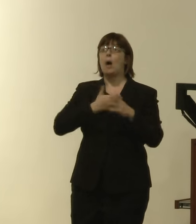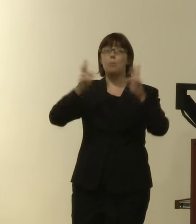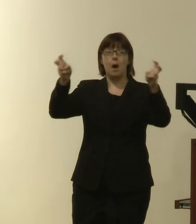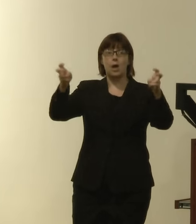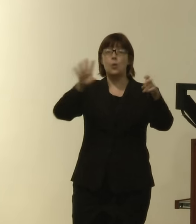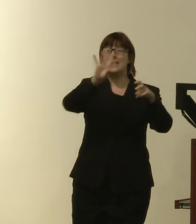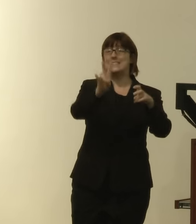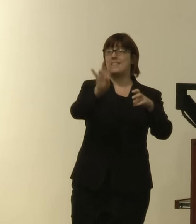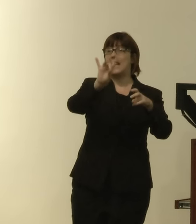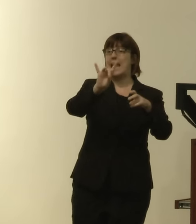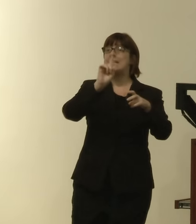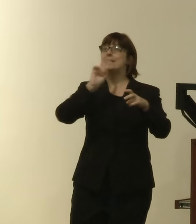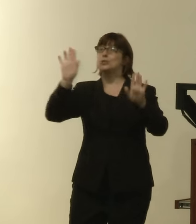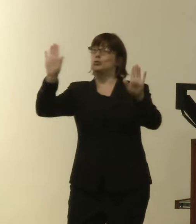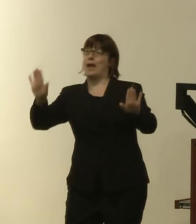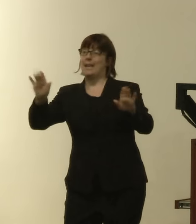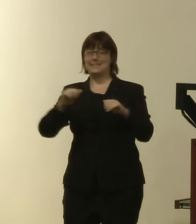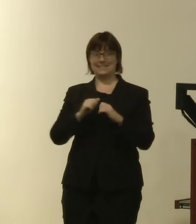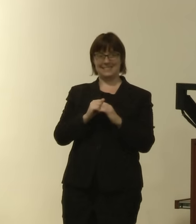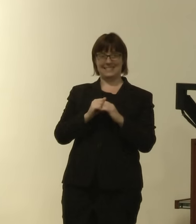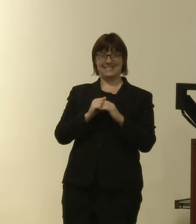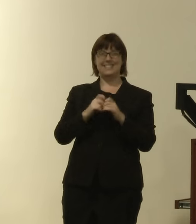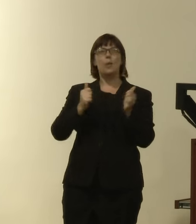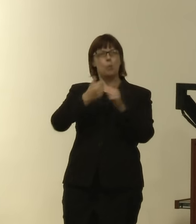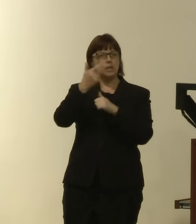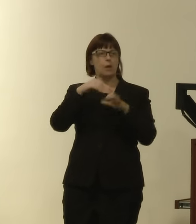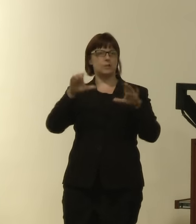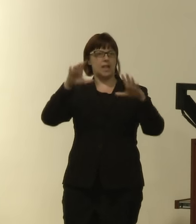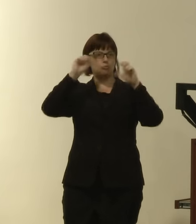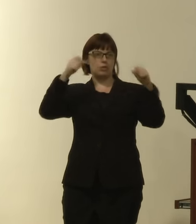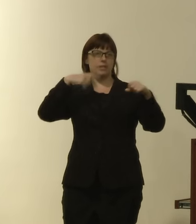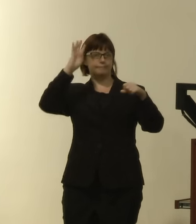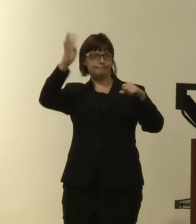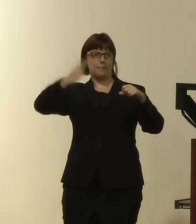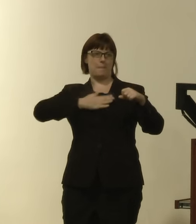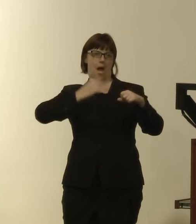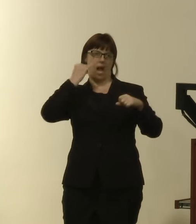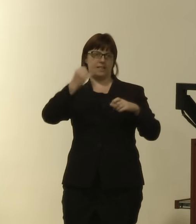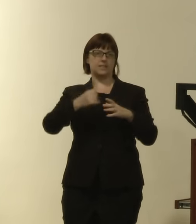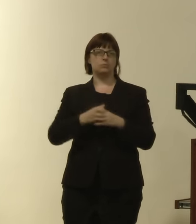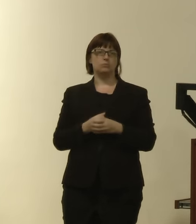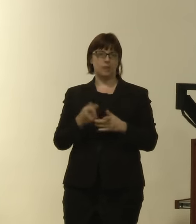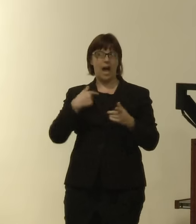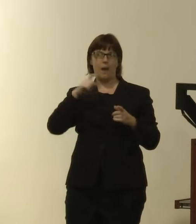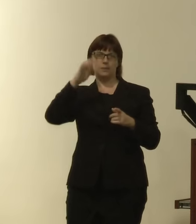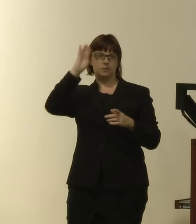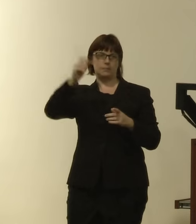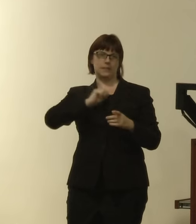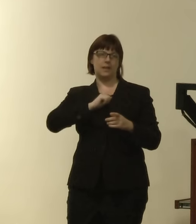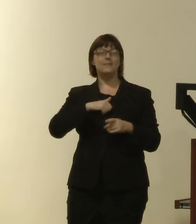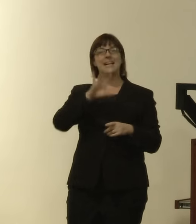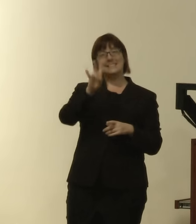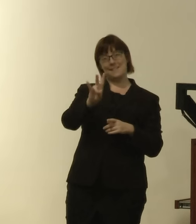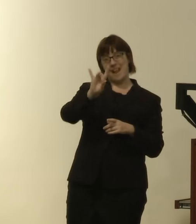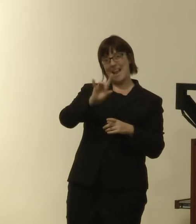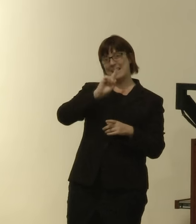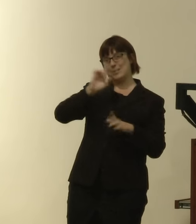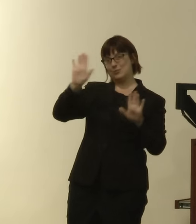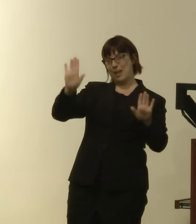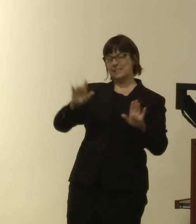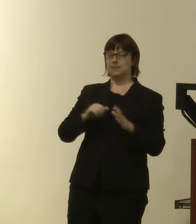The worst thing is I was the class president. I must have come up with that. You know the name